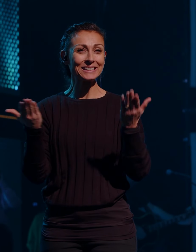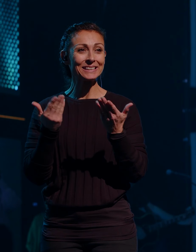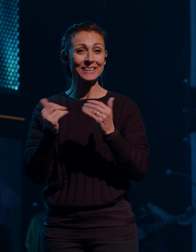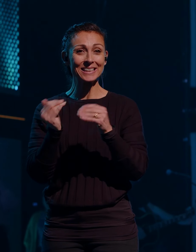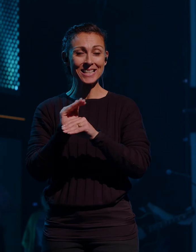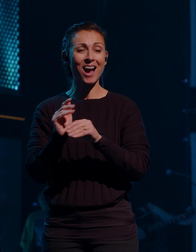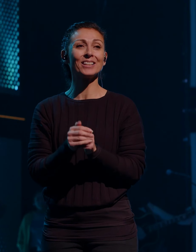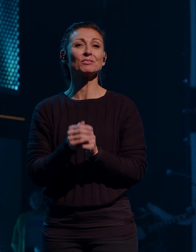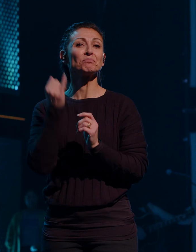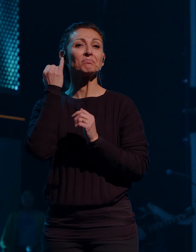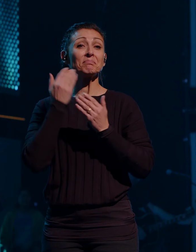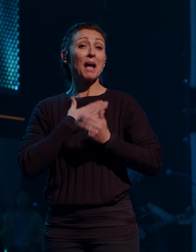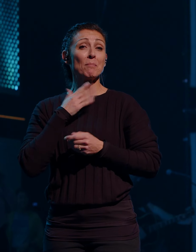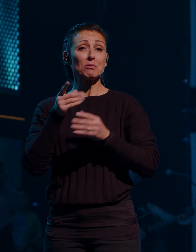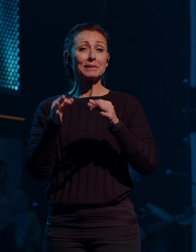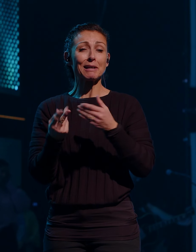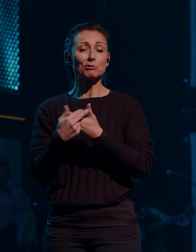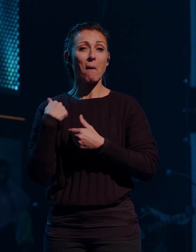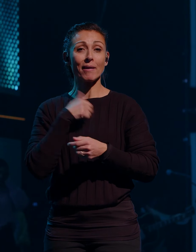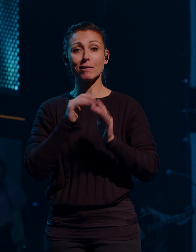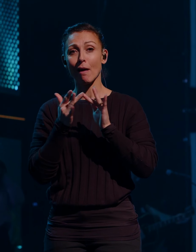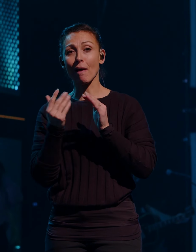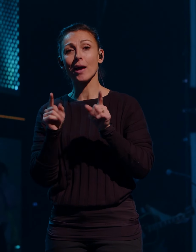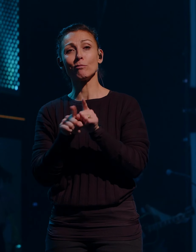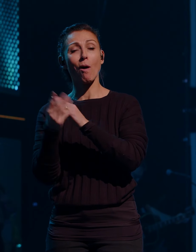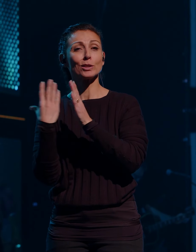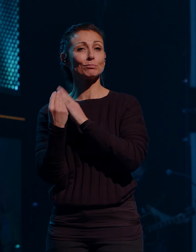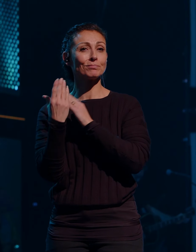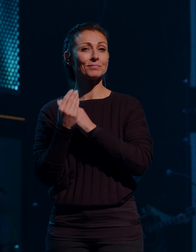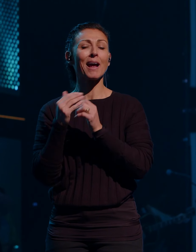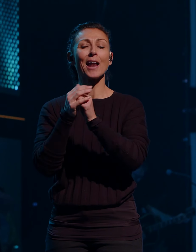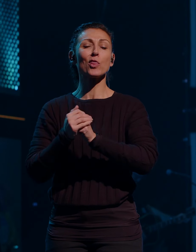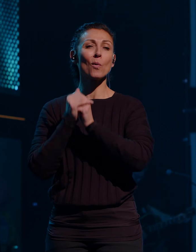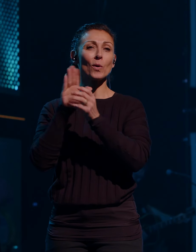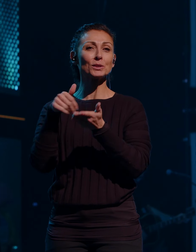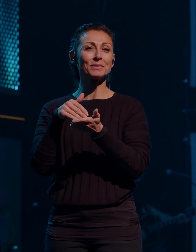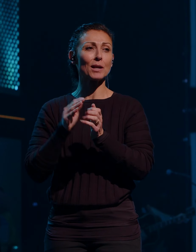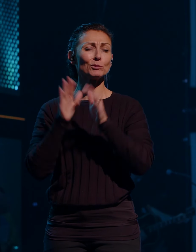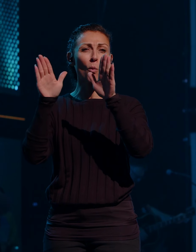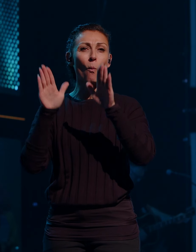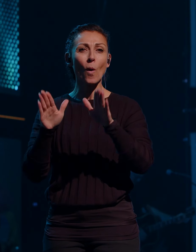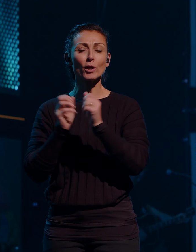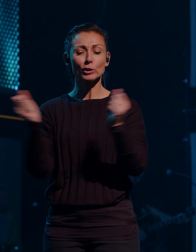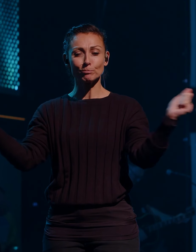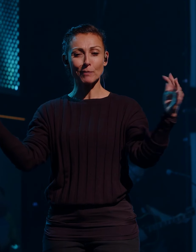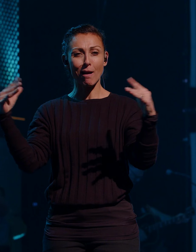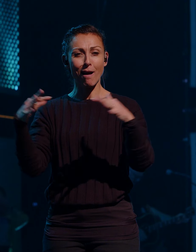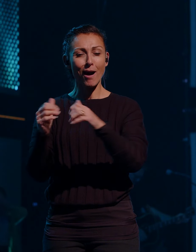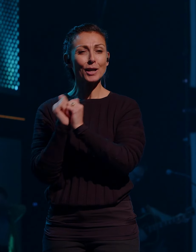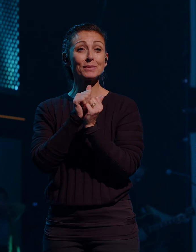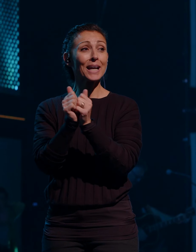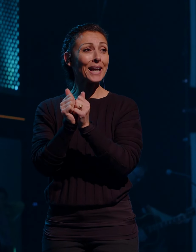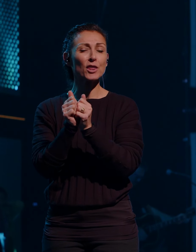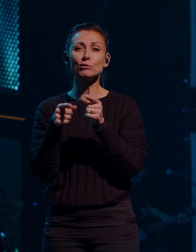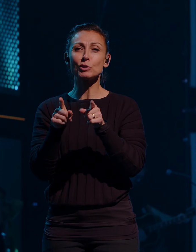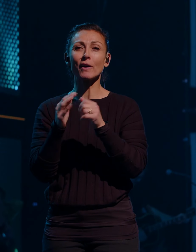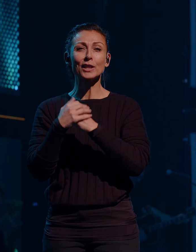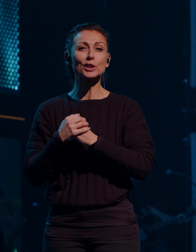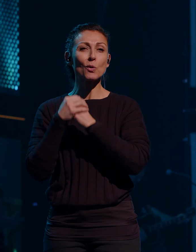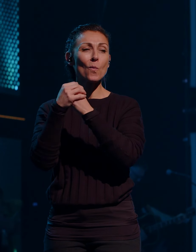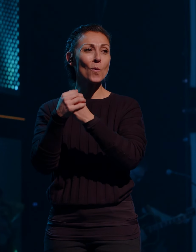in the courtyard. And welcome to you here in the worship center. It's always good to be together on these worship services, isn't it?